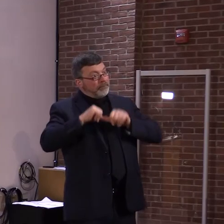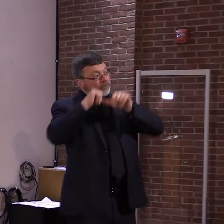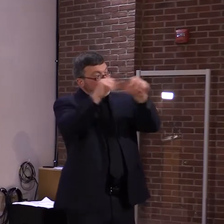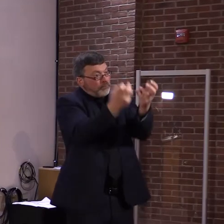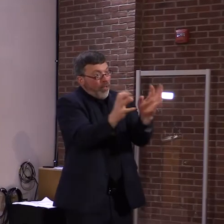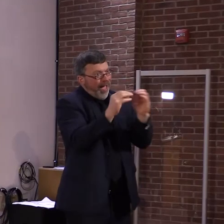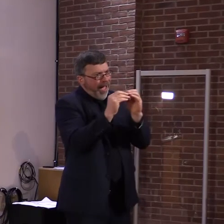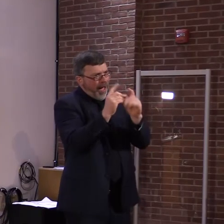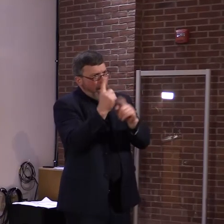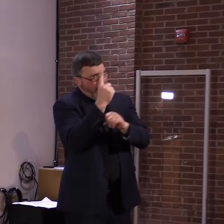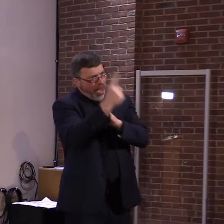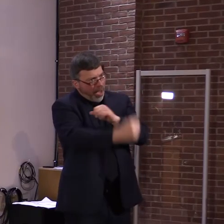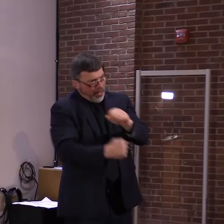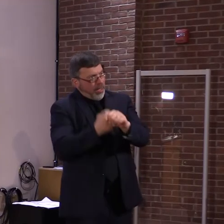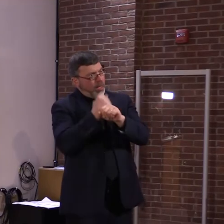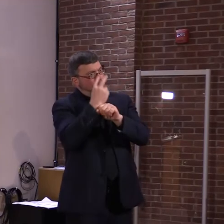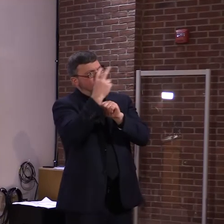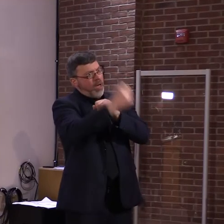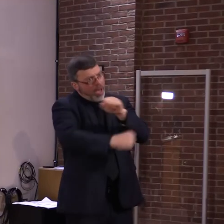Colin Flanders, 7 days.